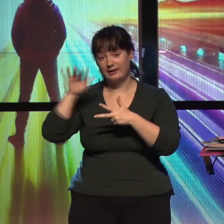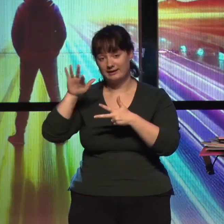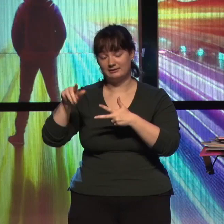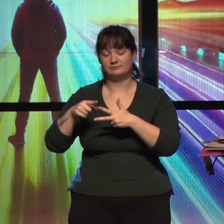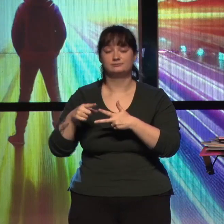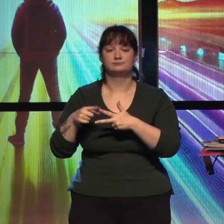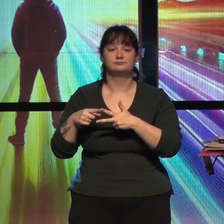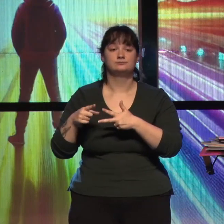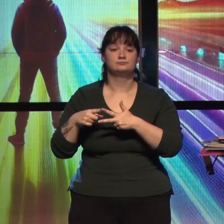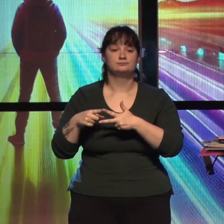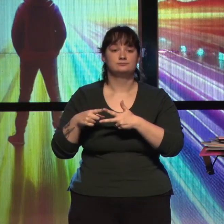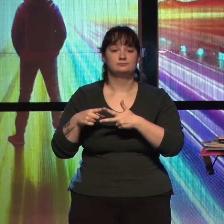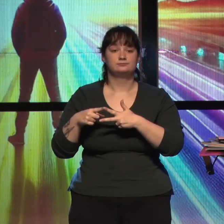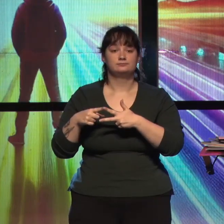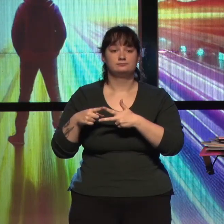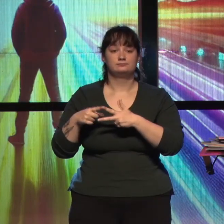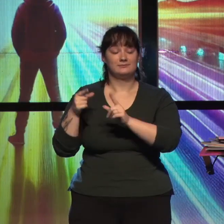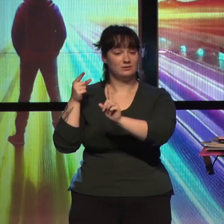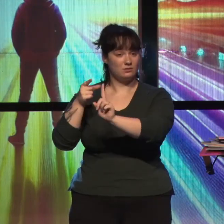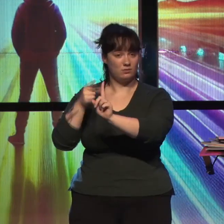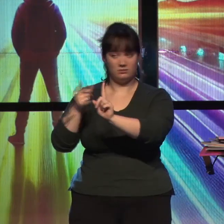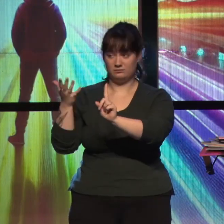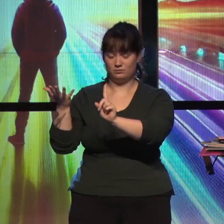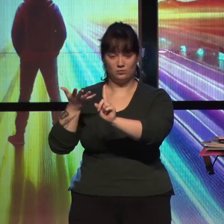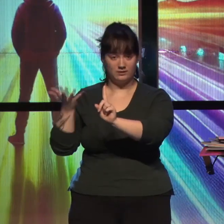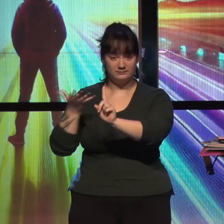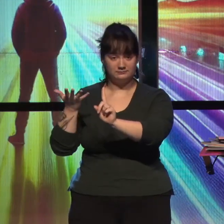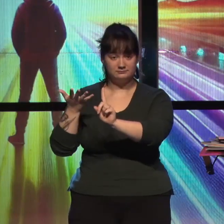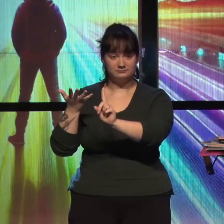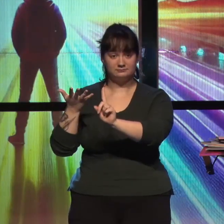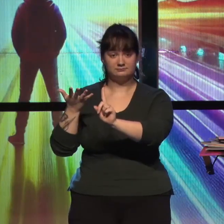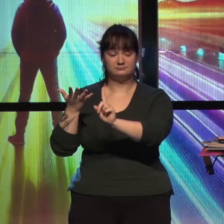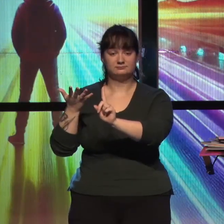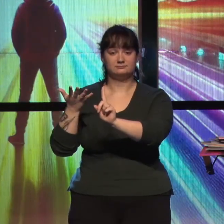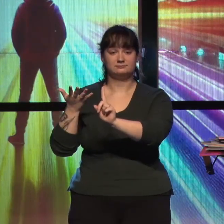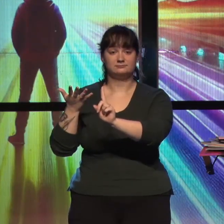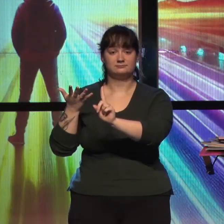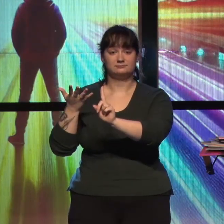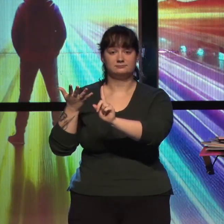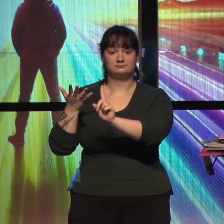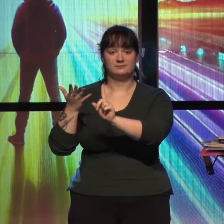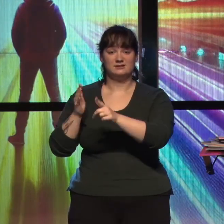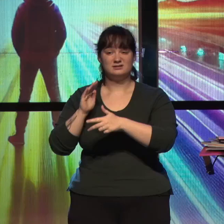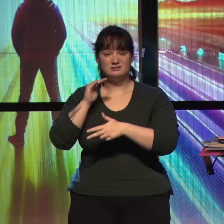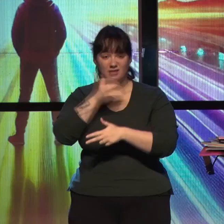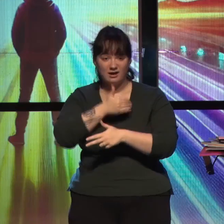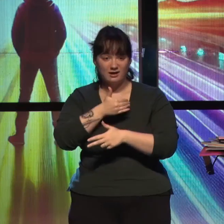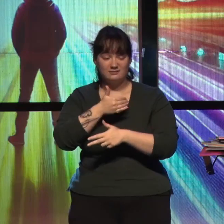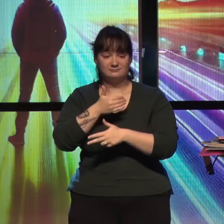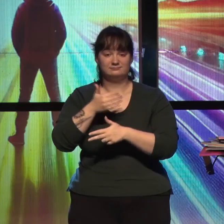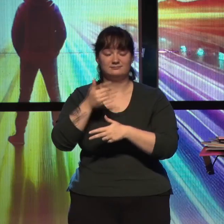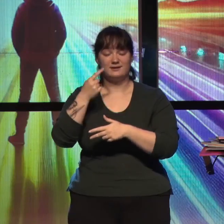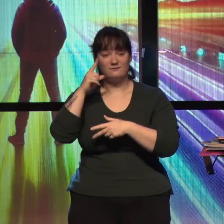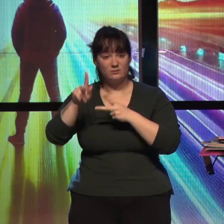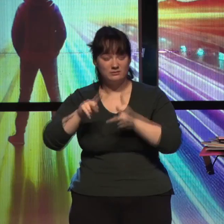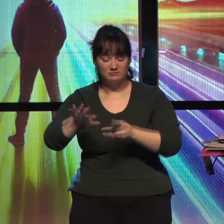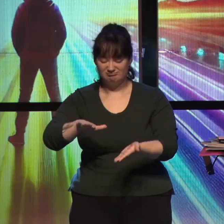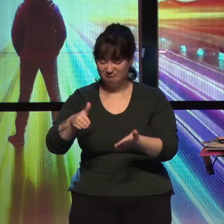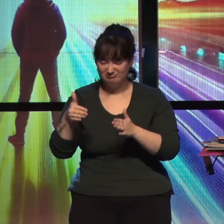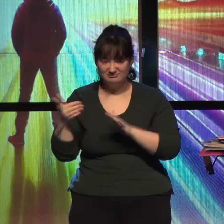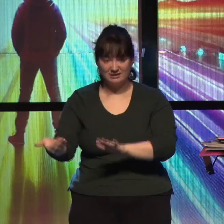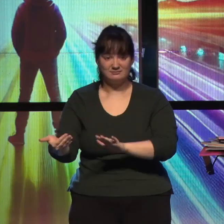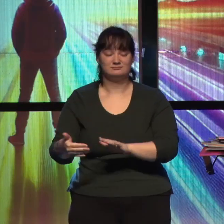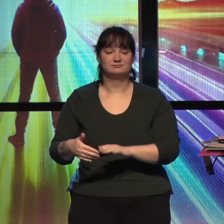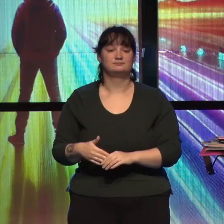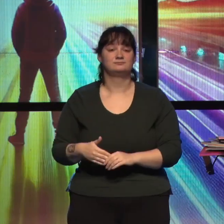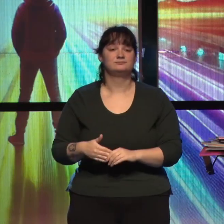the dragon has a mission, and that mission is to accuse, is to deceive, and to bring death. That's the mission.